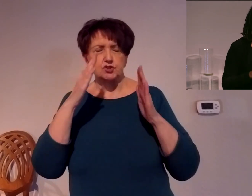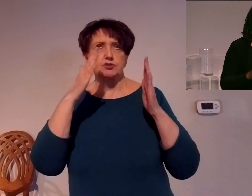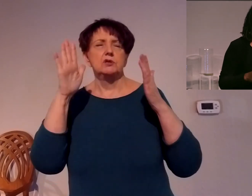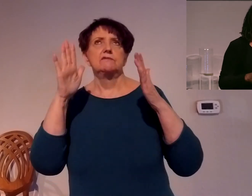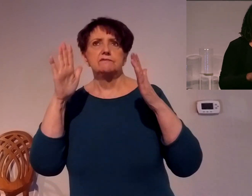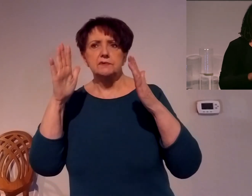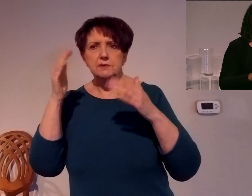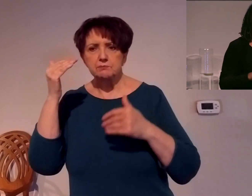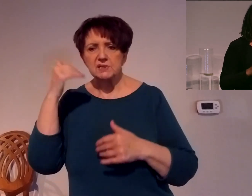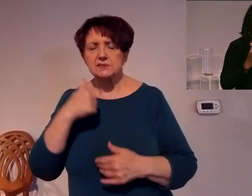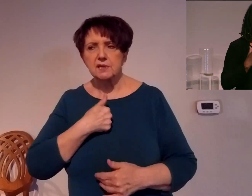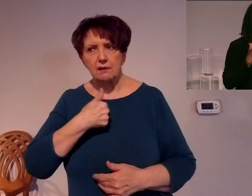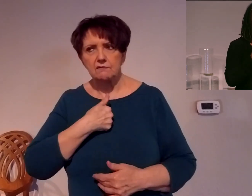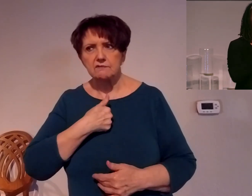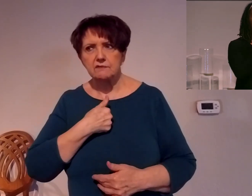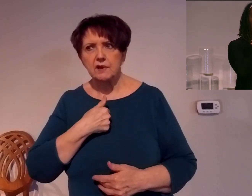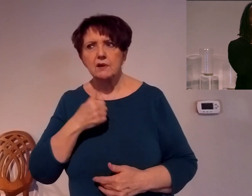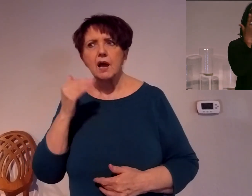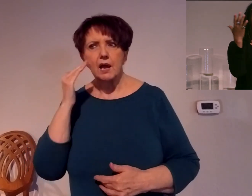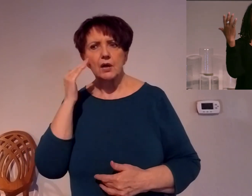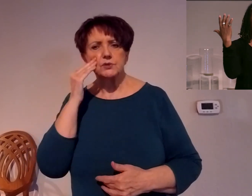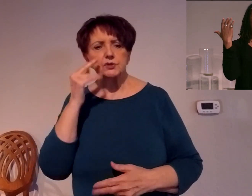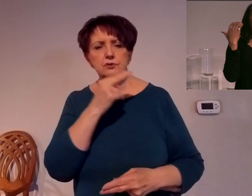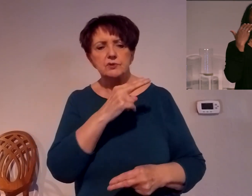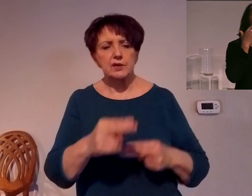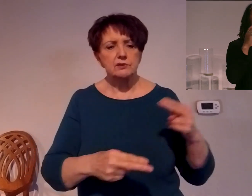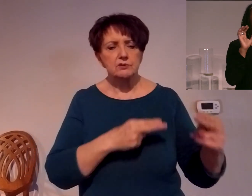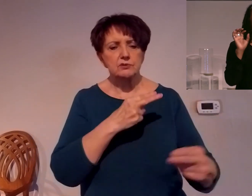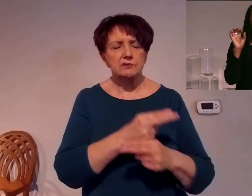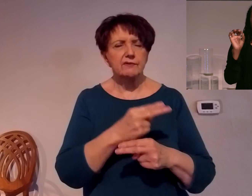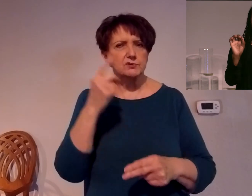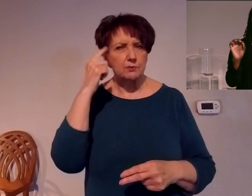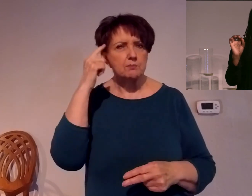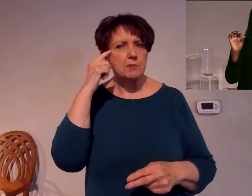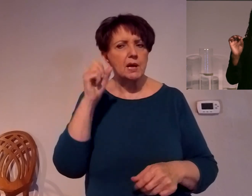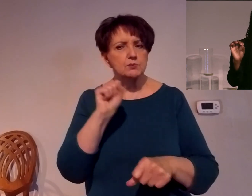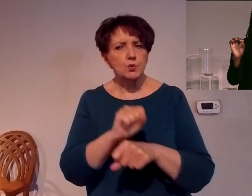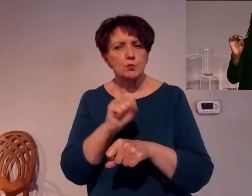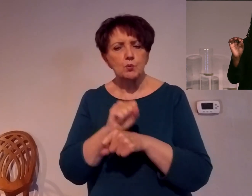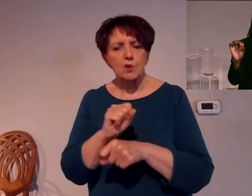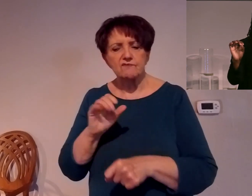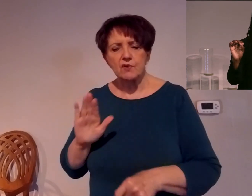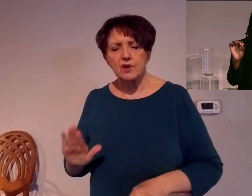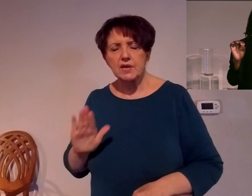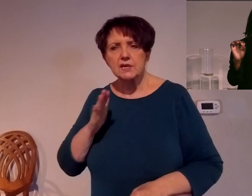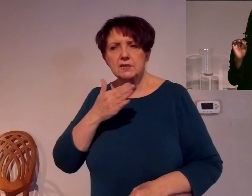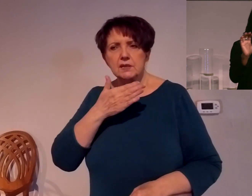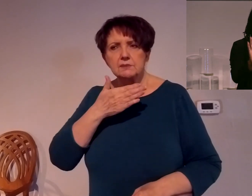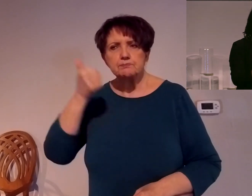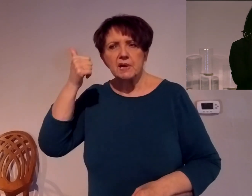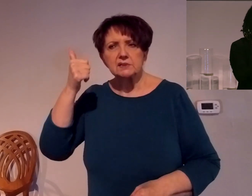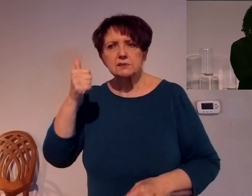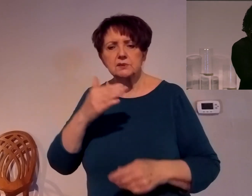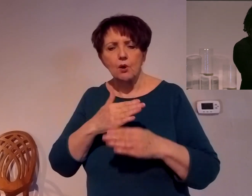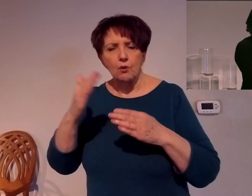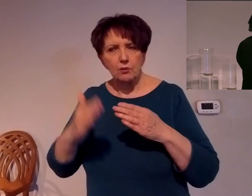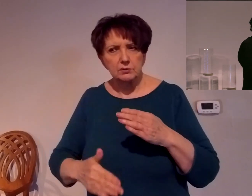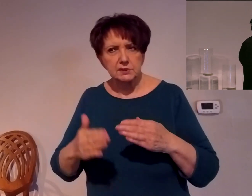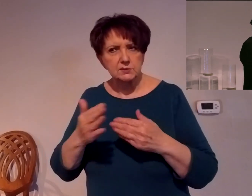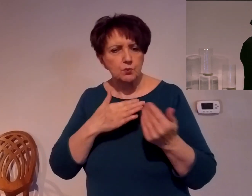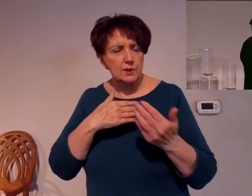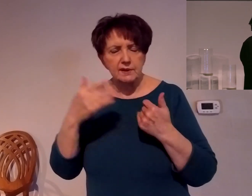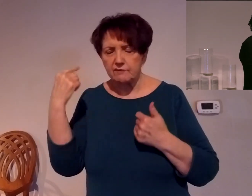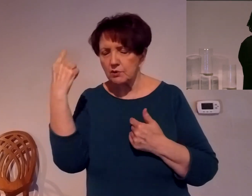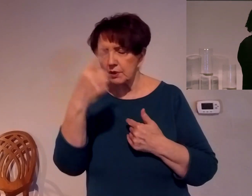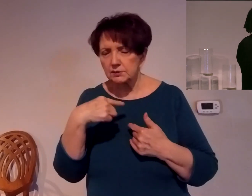me, so I knew that Universal Mind would be working for his best wholeness, whatever that looks